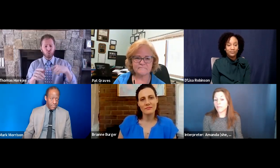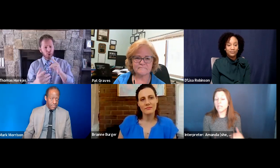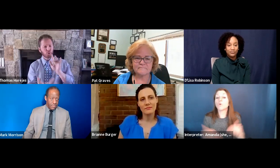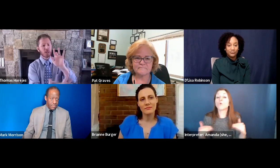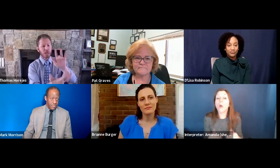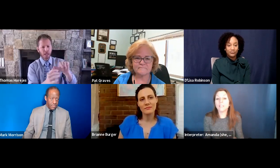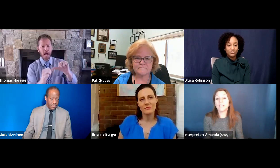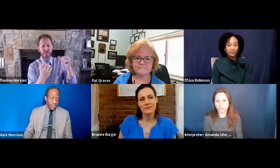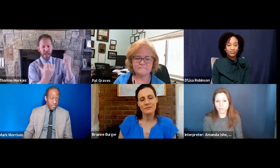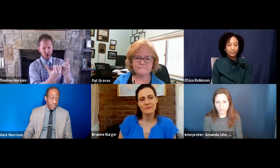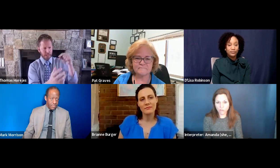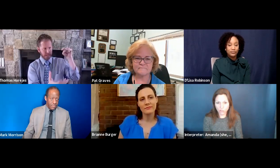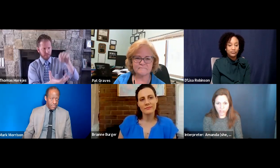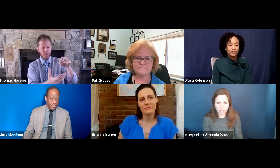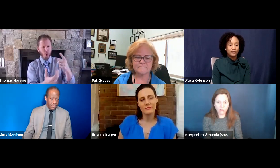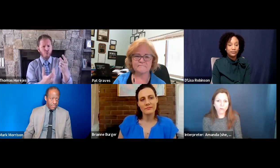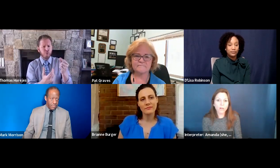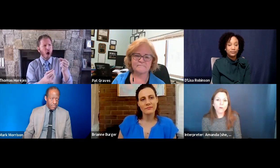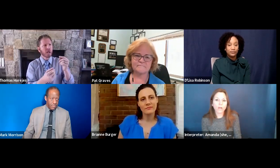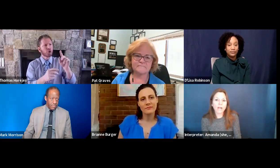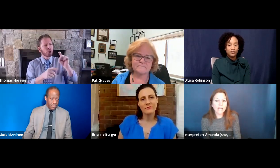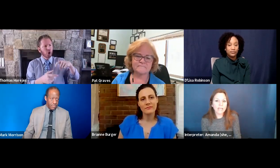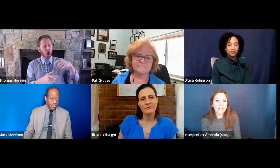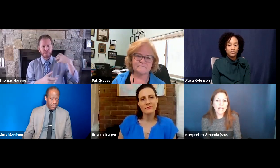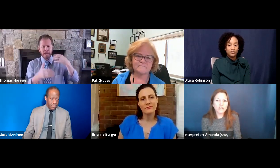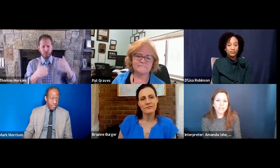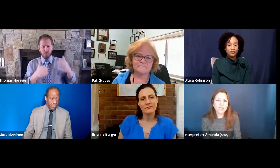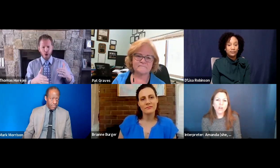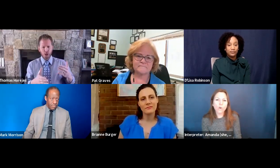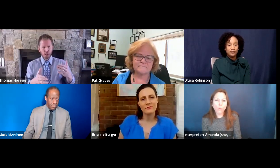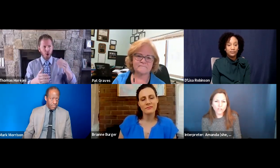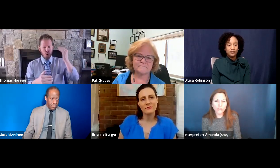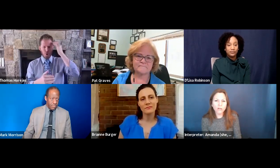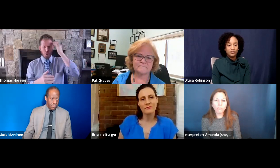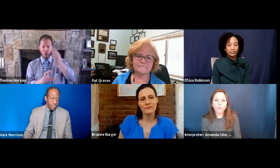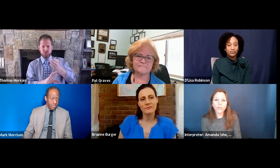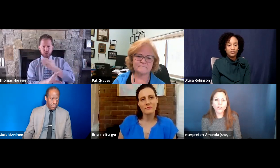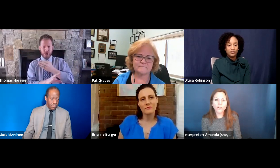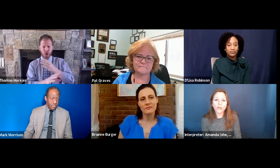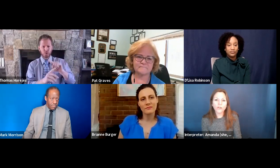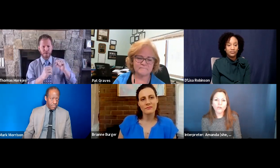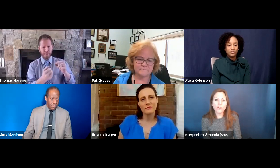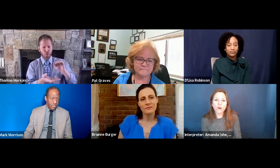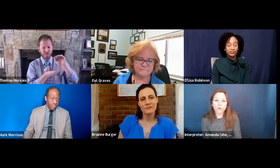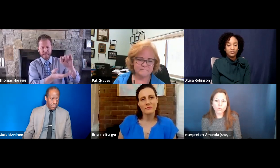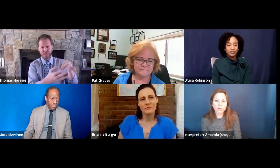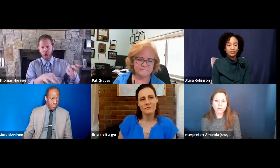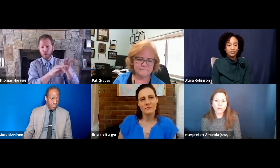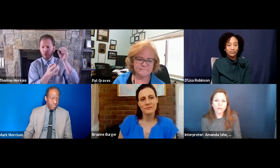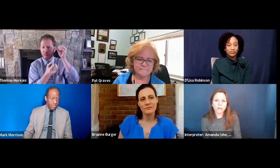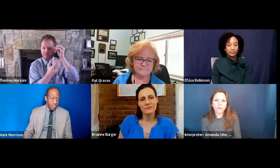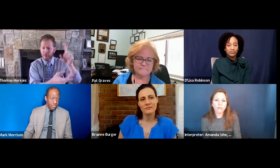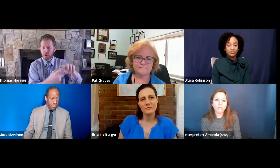of their services. So we're contacting an agency. What should an employer know